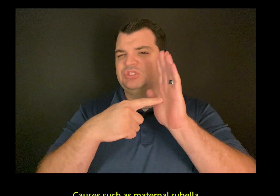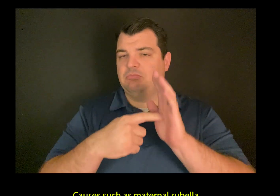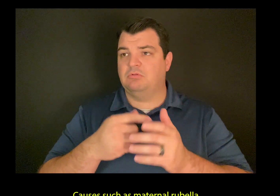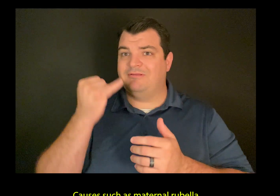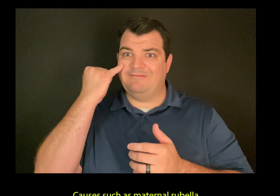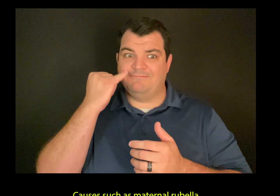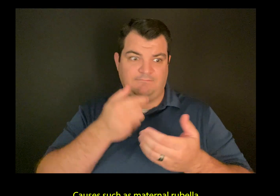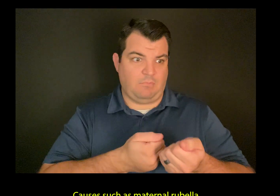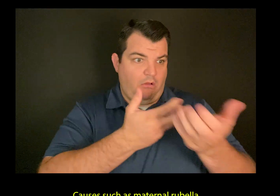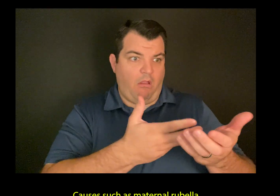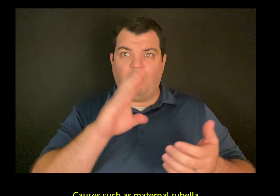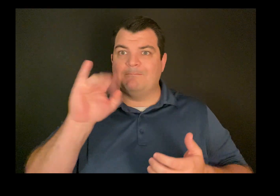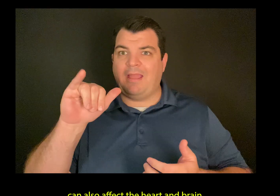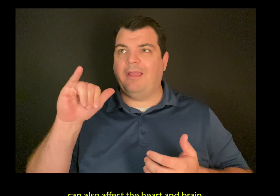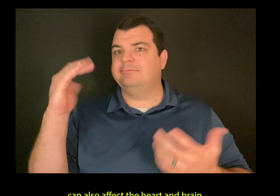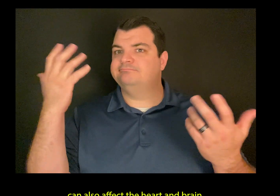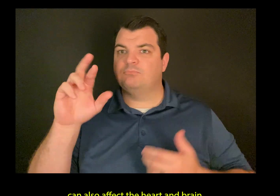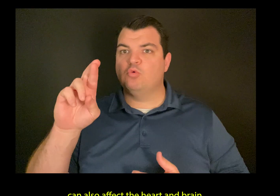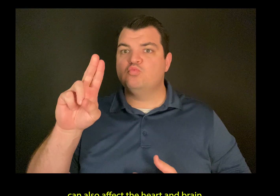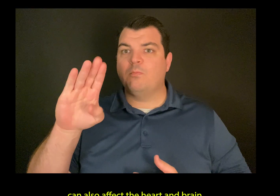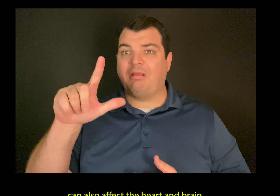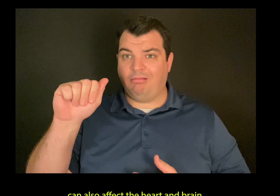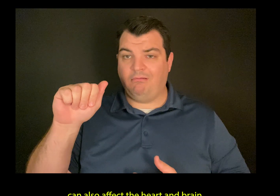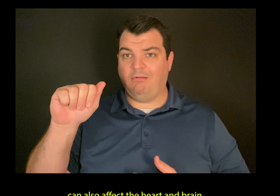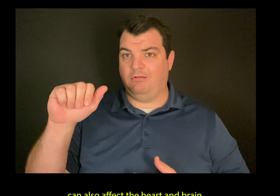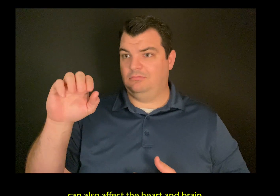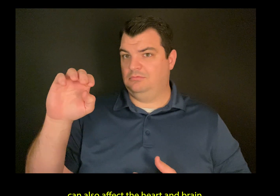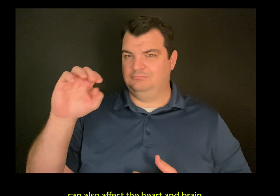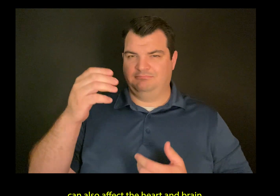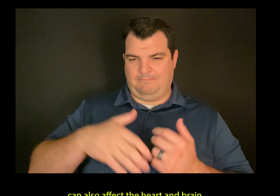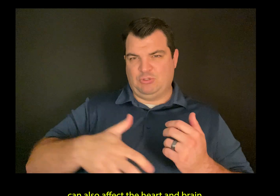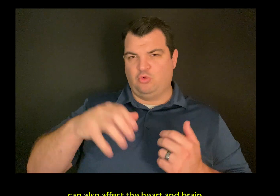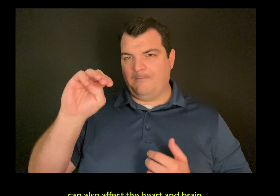Causes such as maternal rubella can also affect the heart and brain.